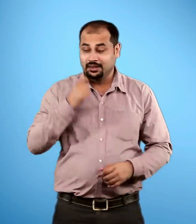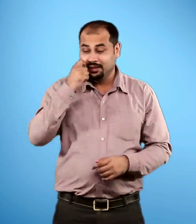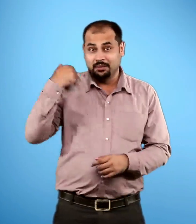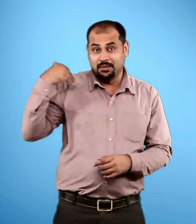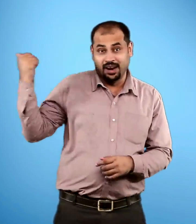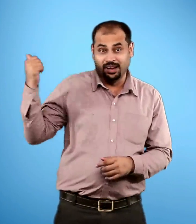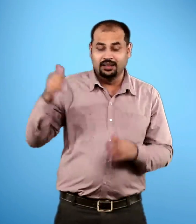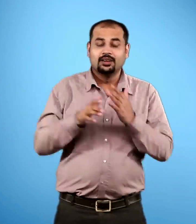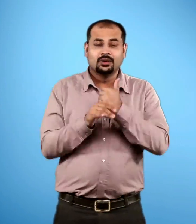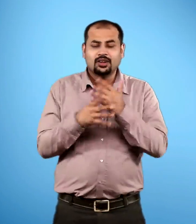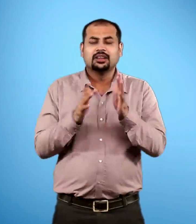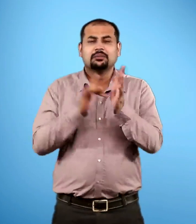But in my brother's kurta,